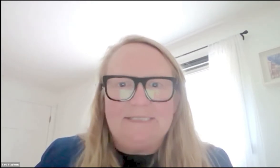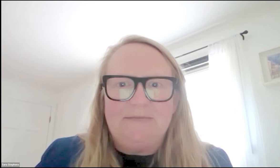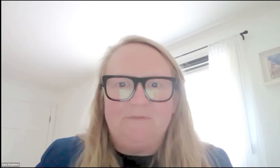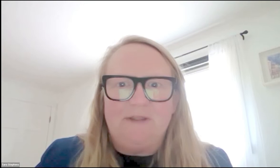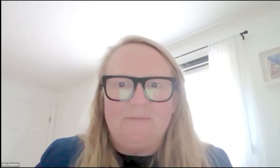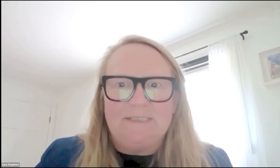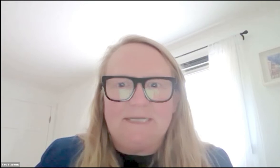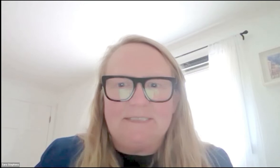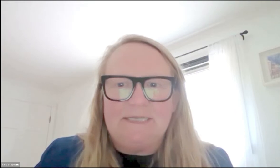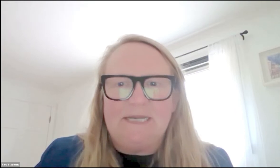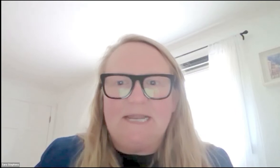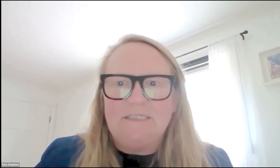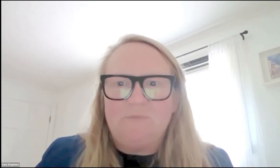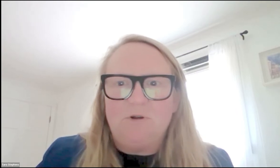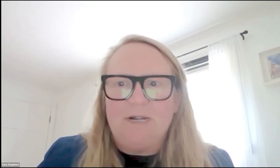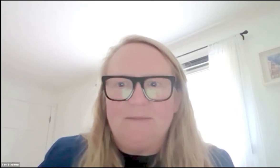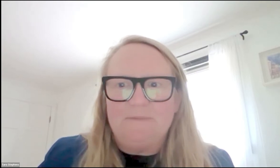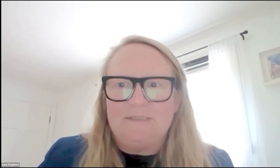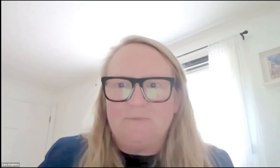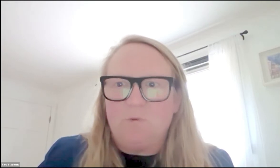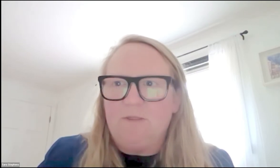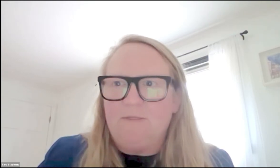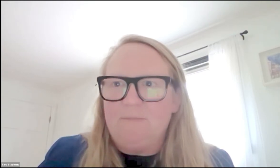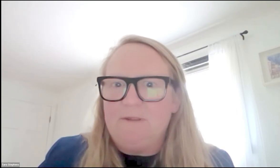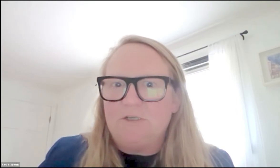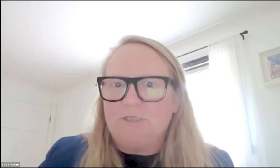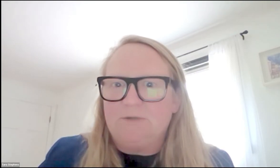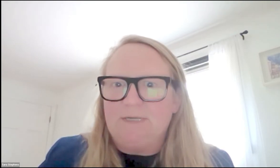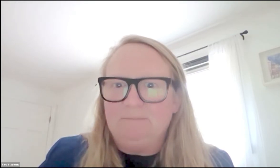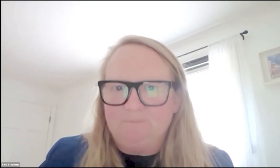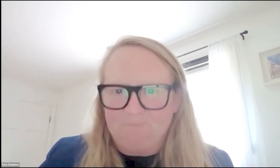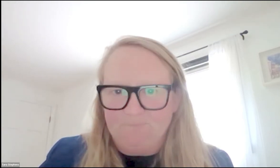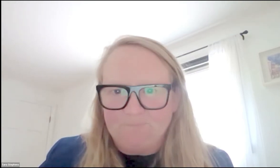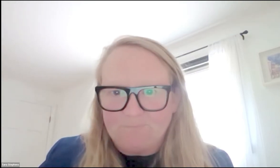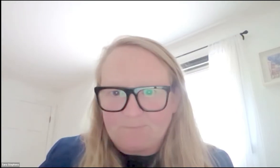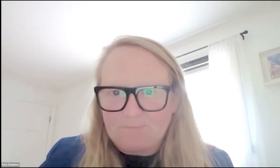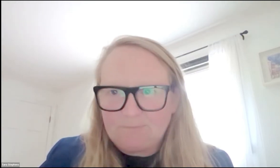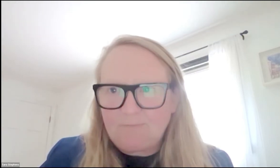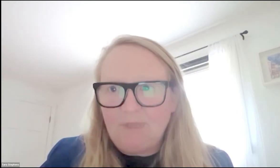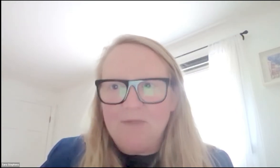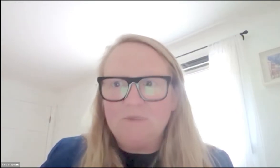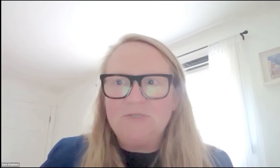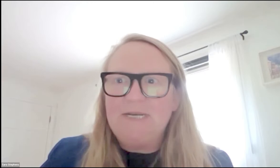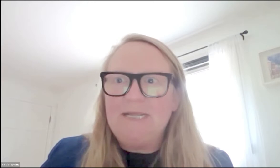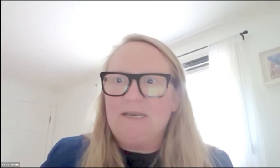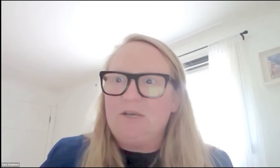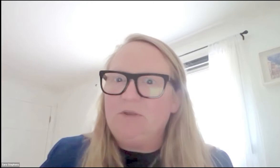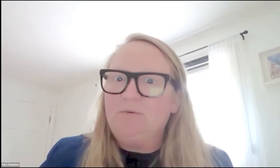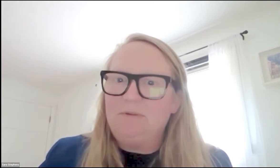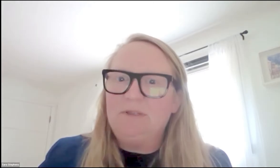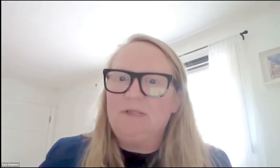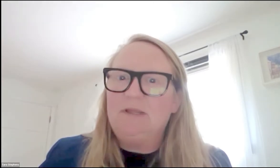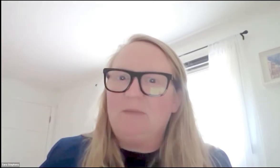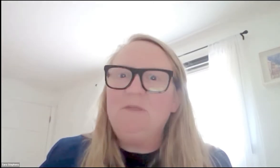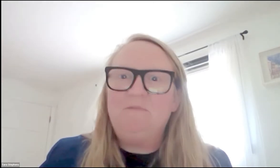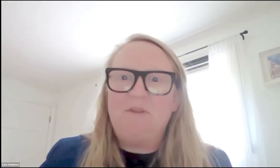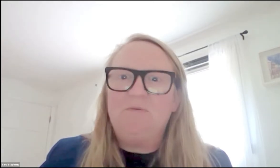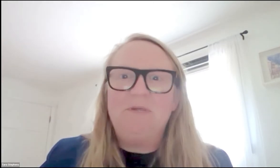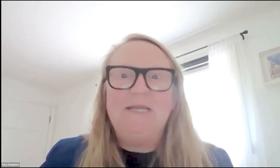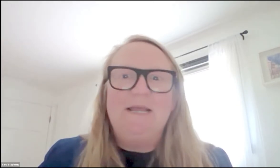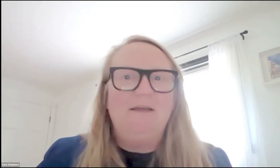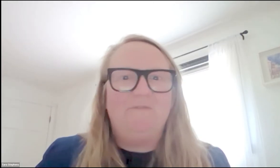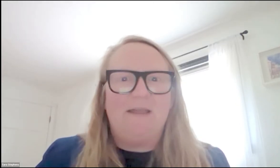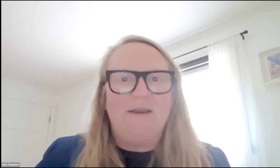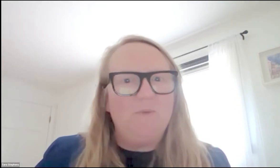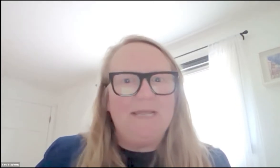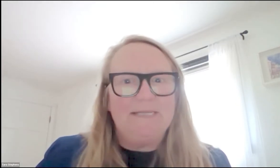make it easy for families to connect to programs that support them and their children. And we're doing it in a couple of